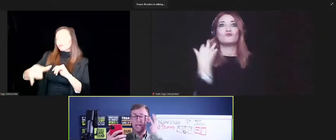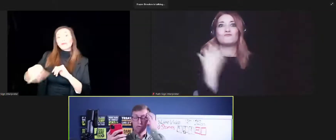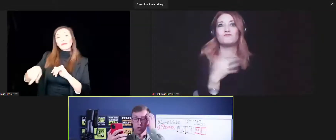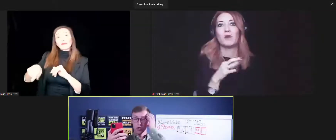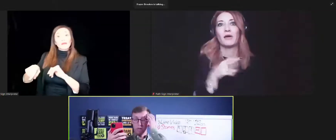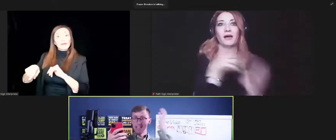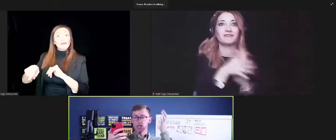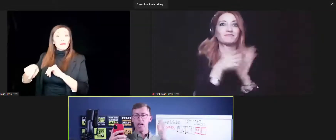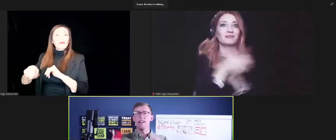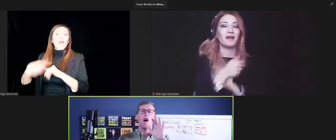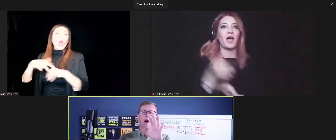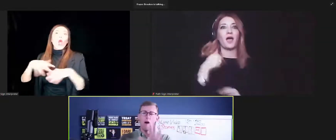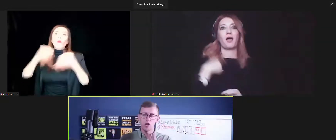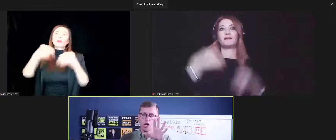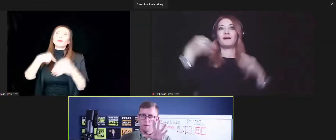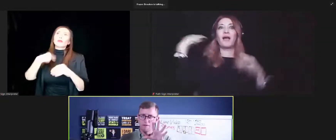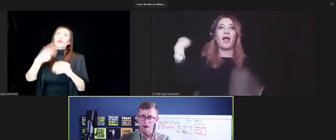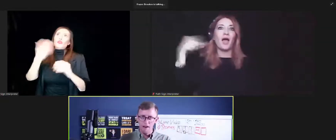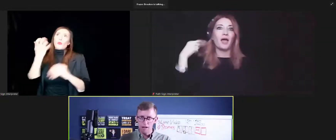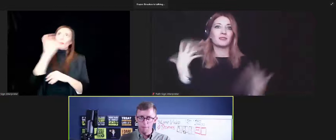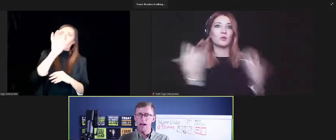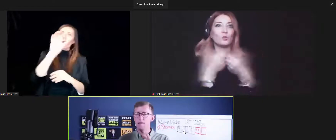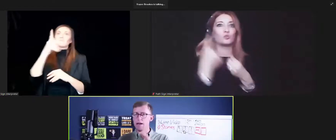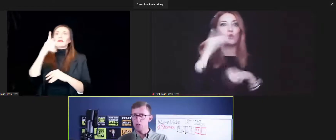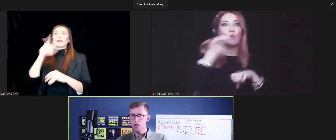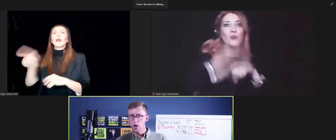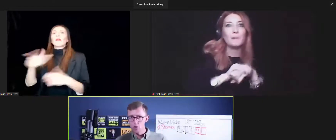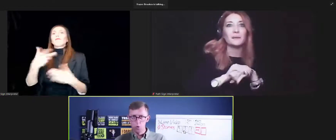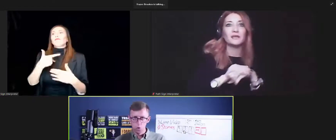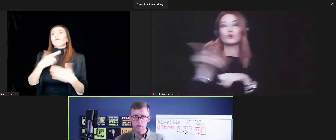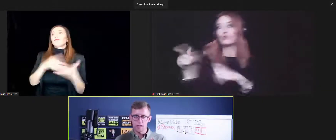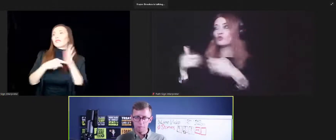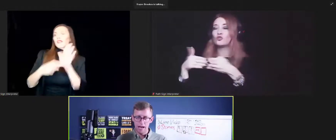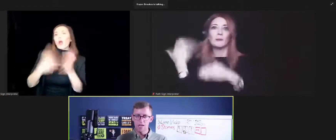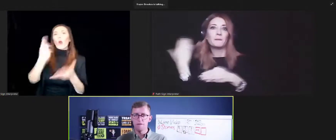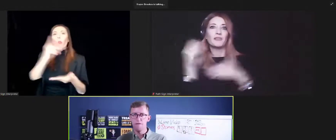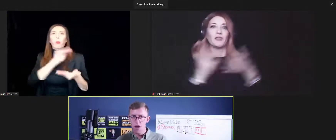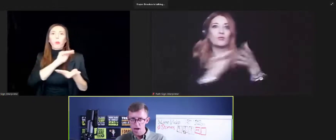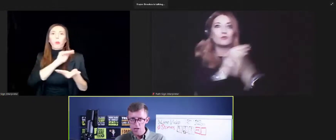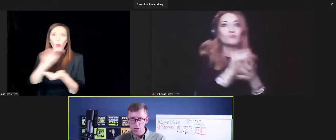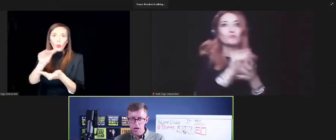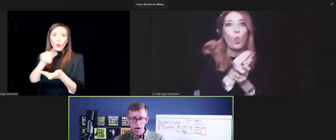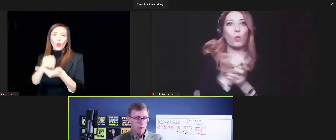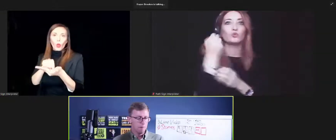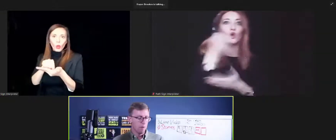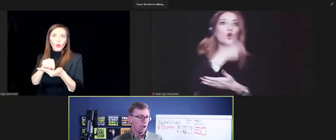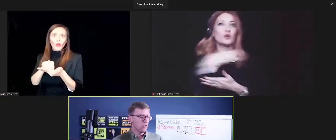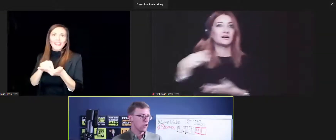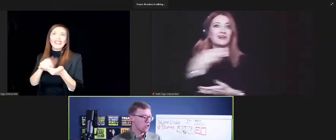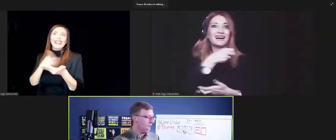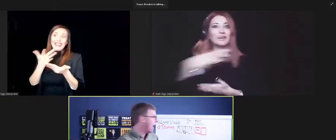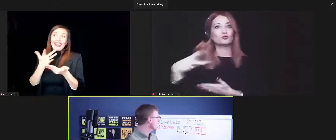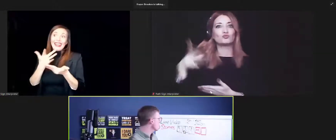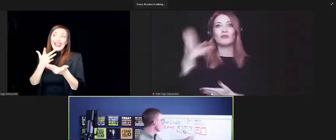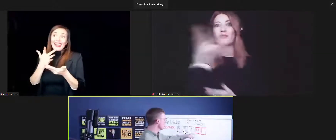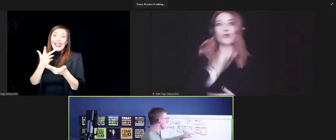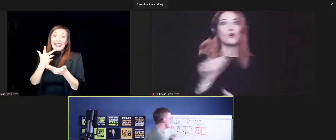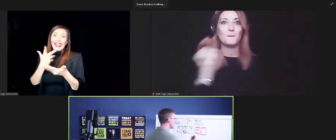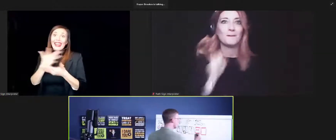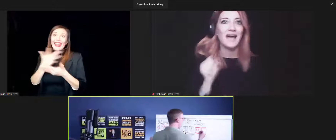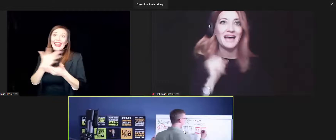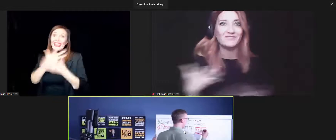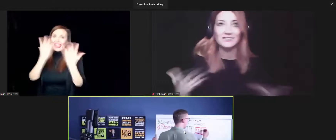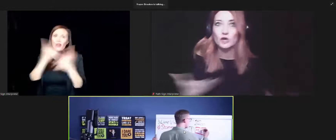his results have been insane. Obviously, you've got to be very compliant. Make sure you know the rules and the compliance first. But if you can share some sort